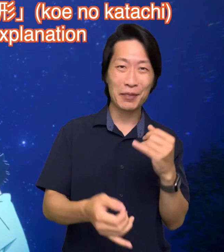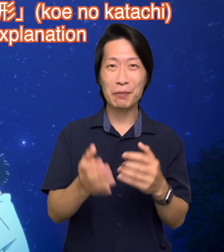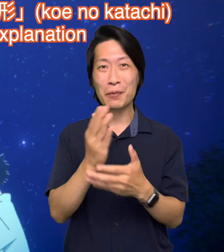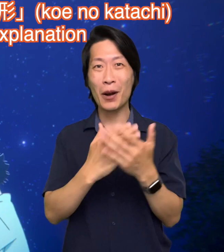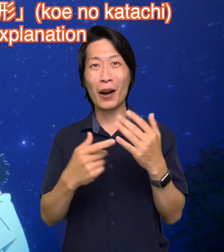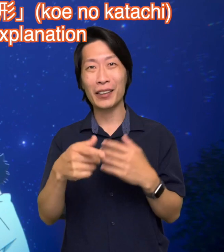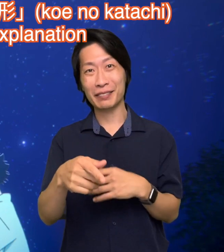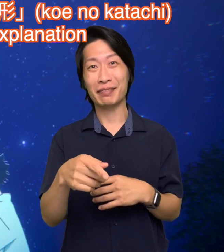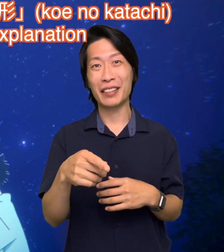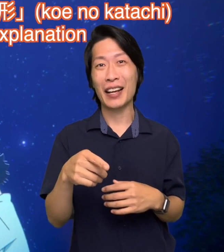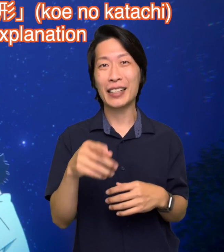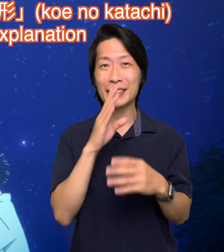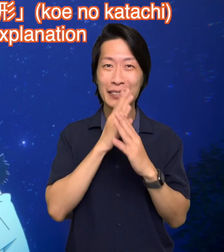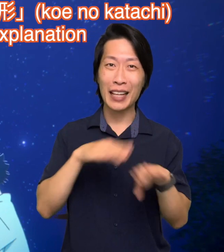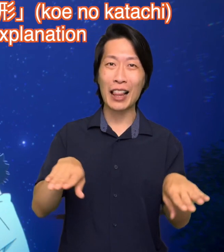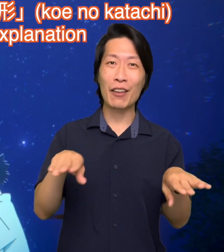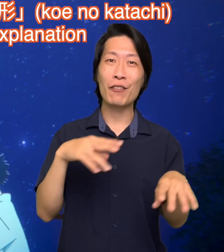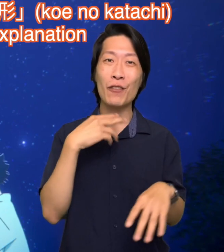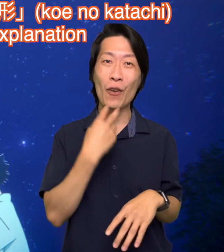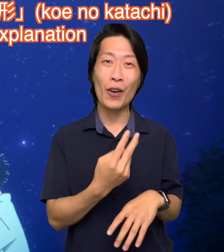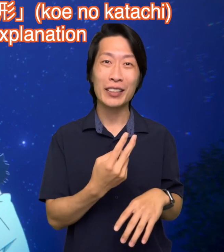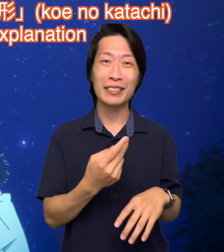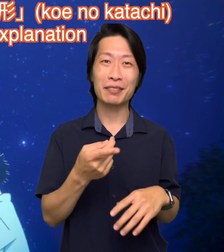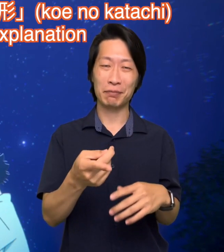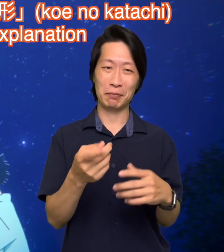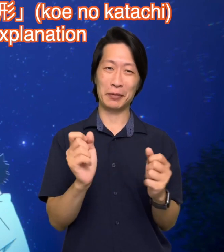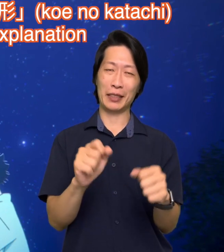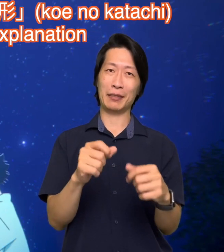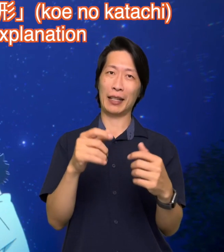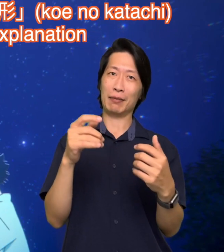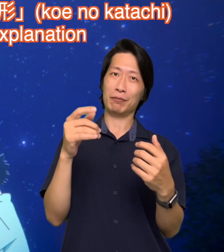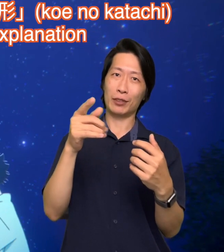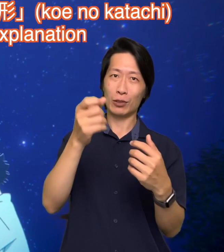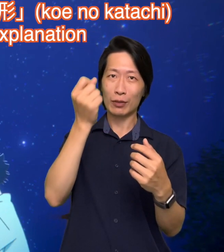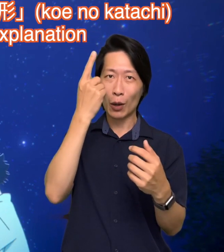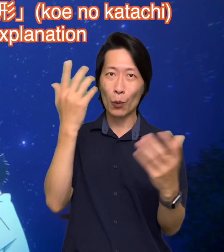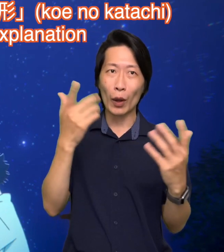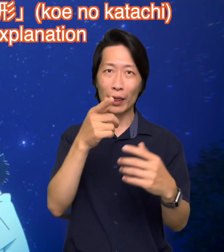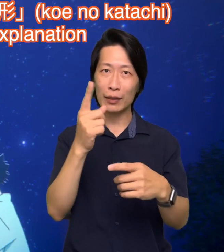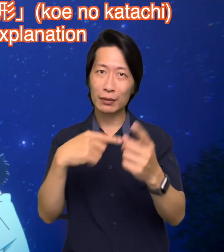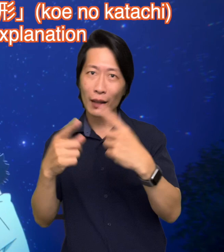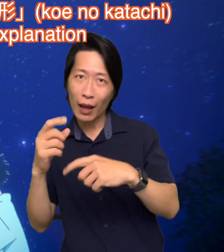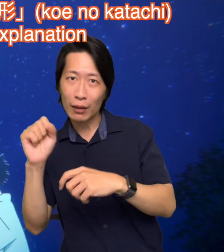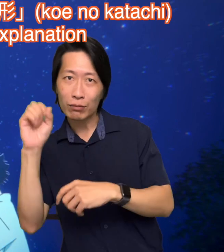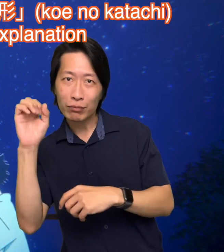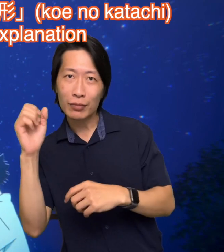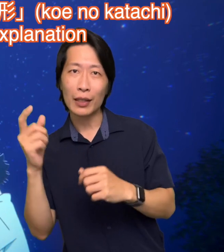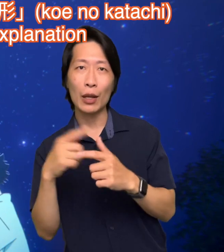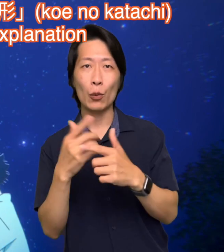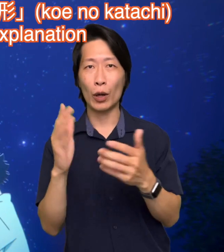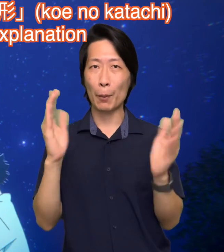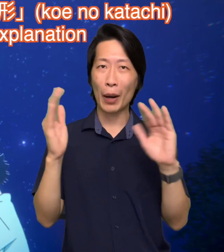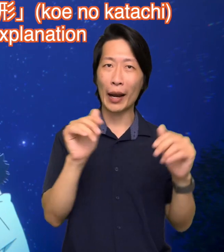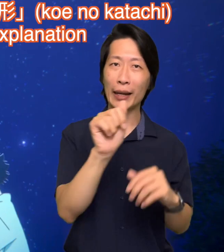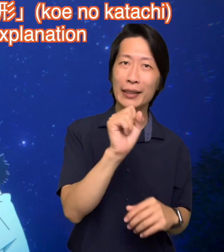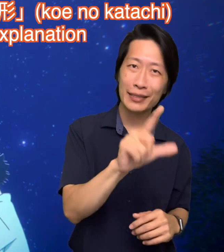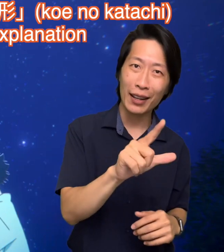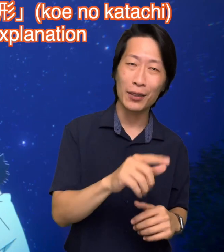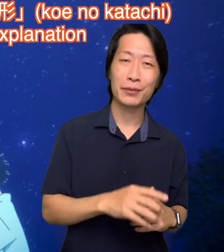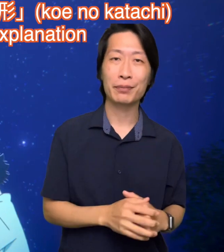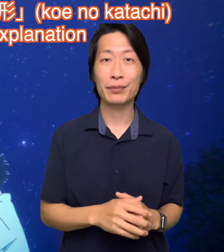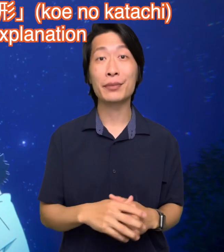Now, we're gonna catch up on this last part of a silent voice so that you can